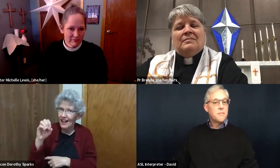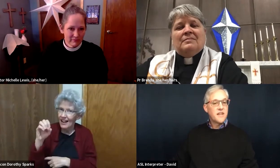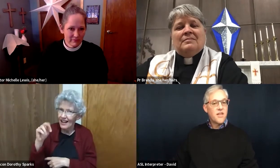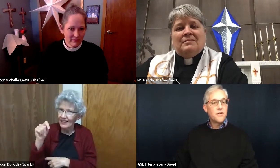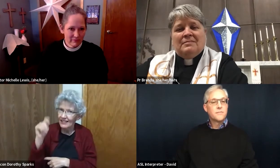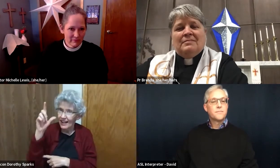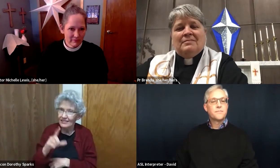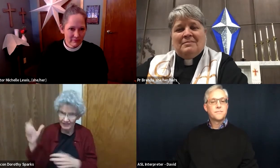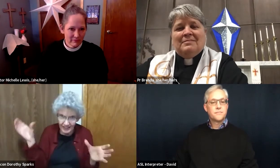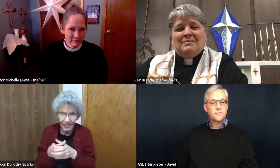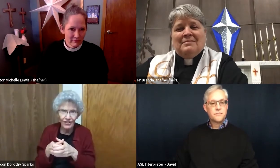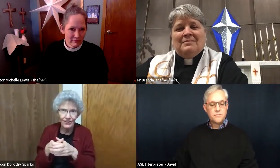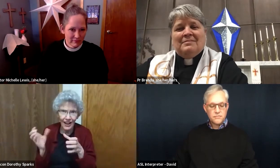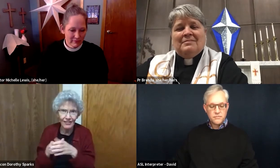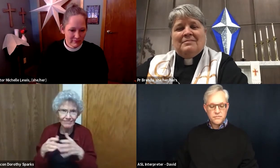spending time together,